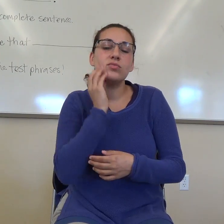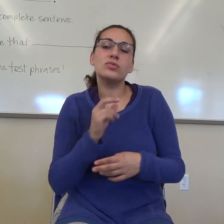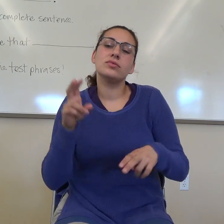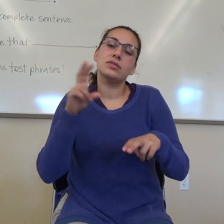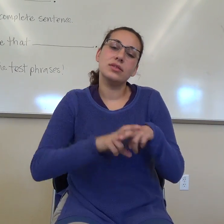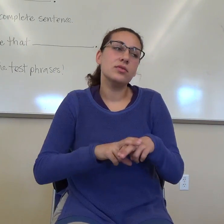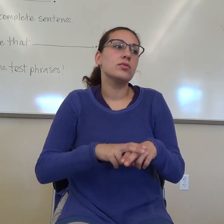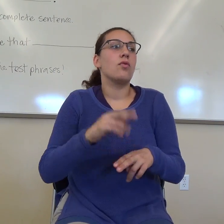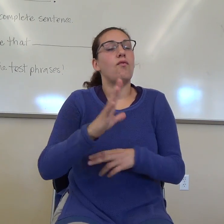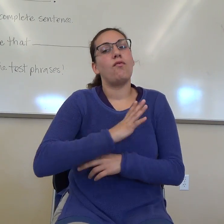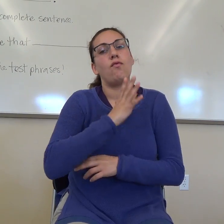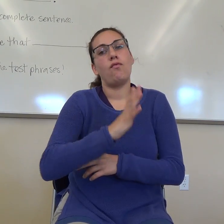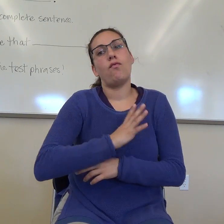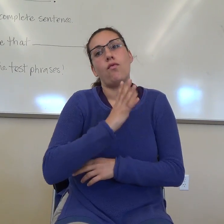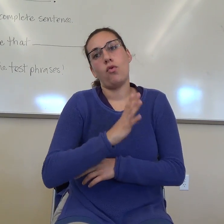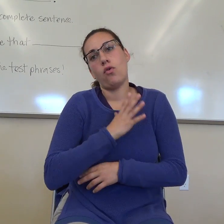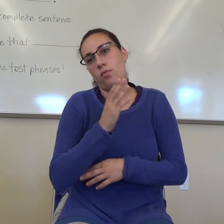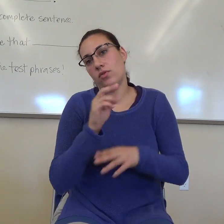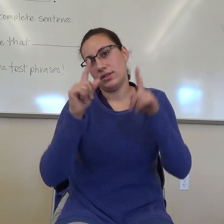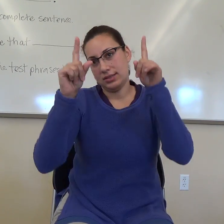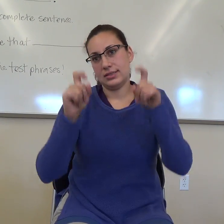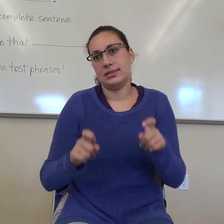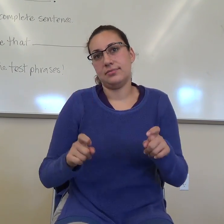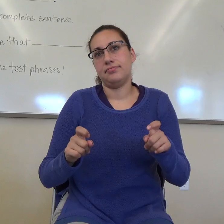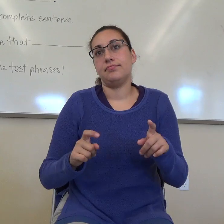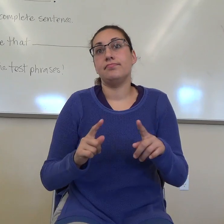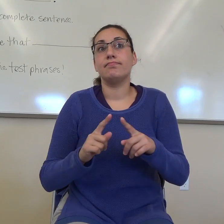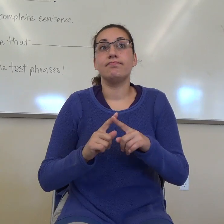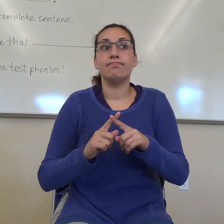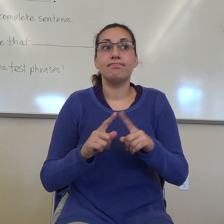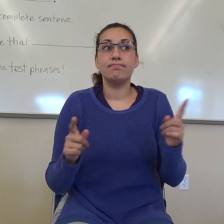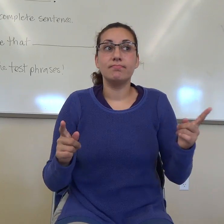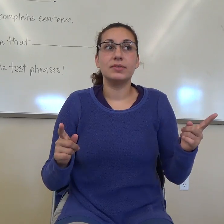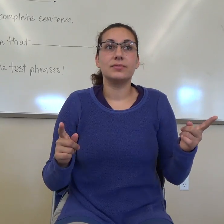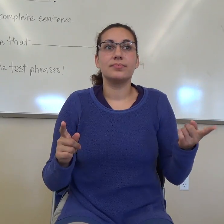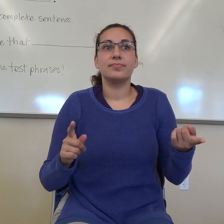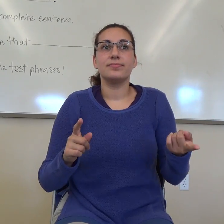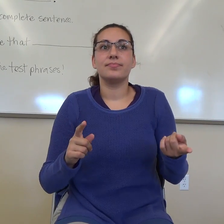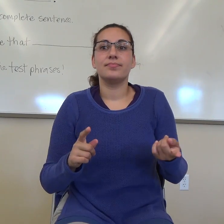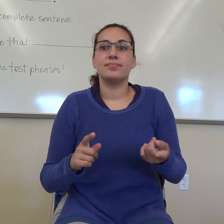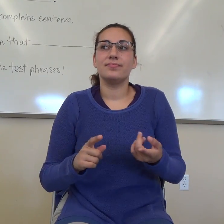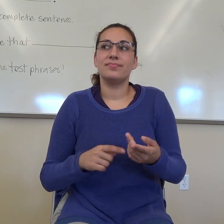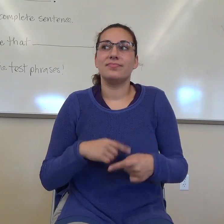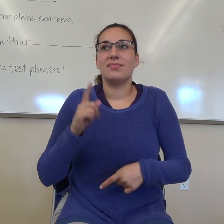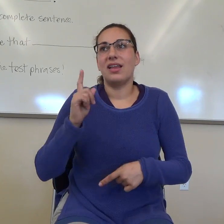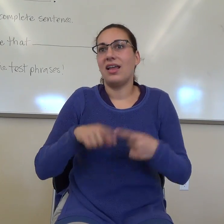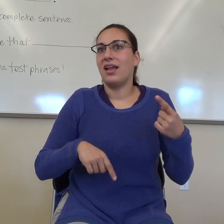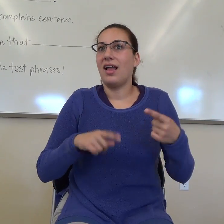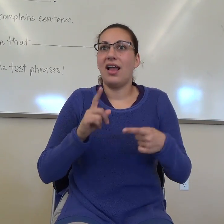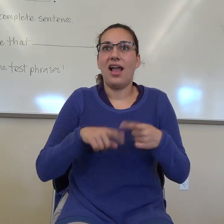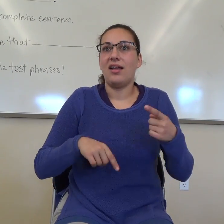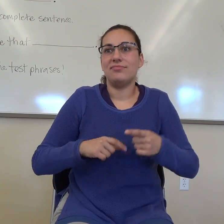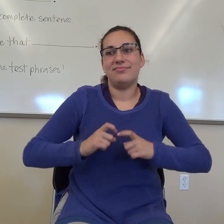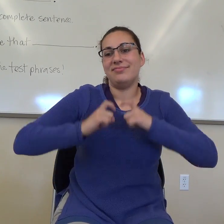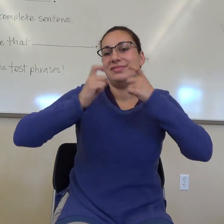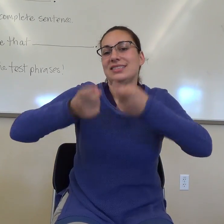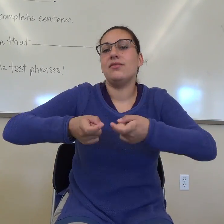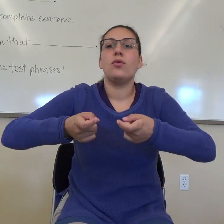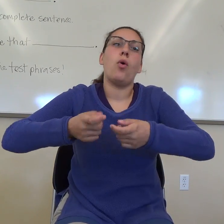why I do it. But because I have it that way, I can't just give you a non-passing grade on